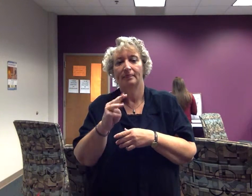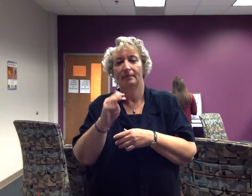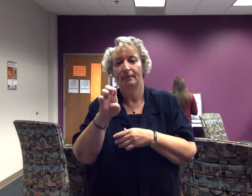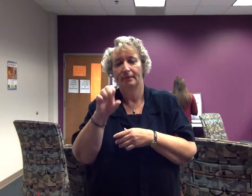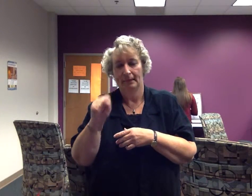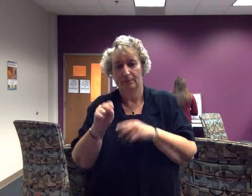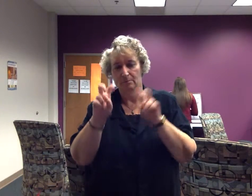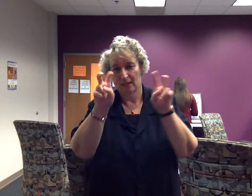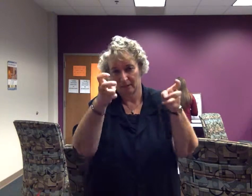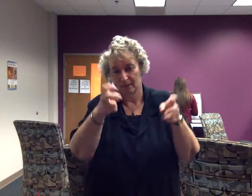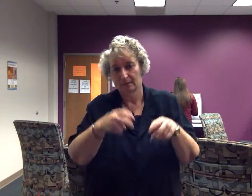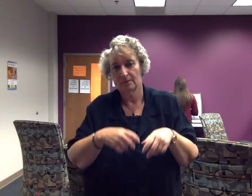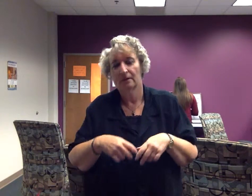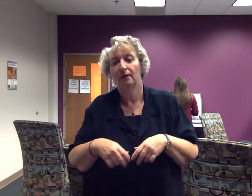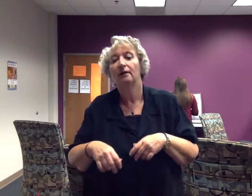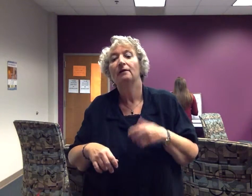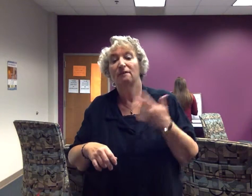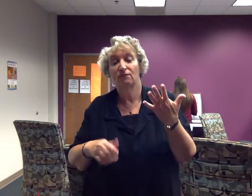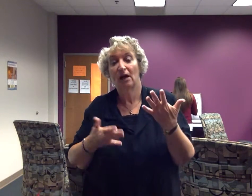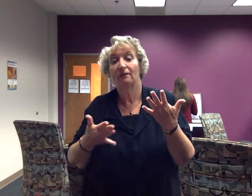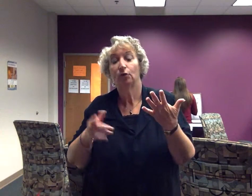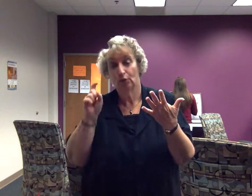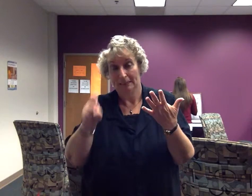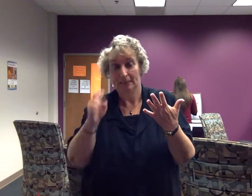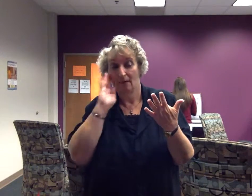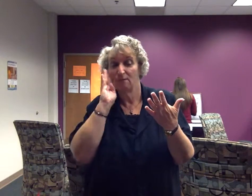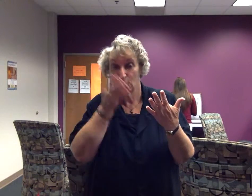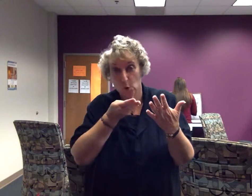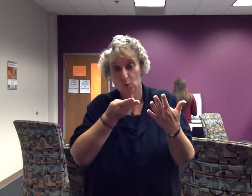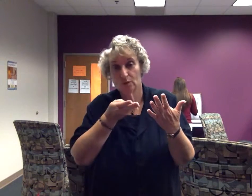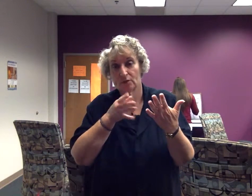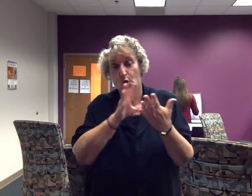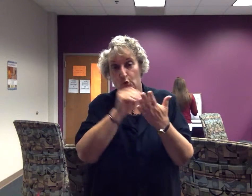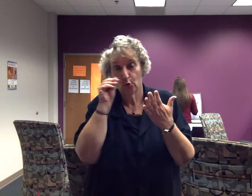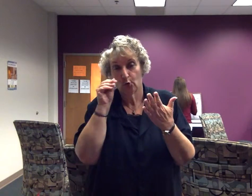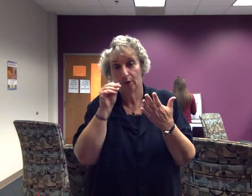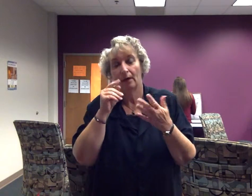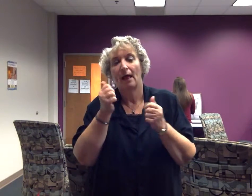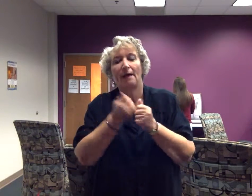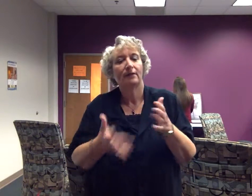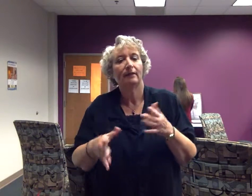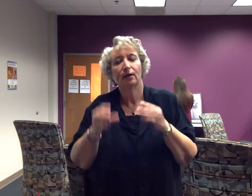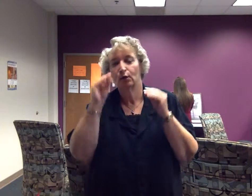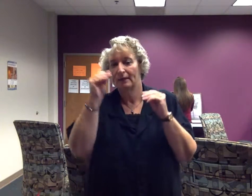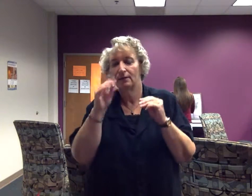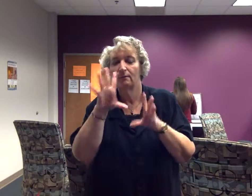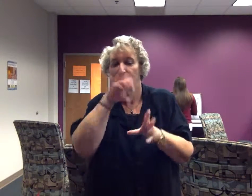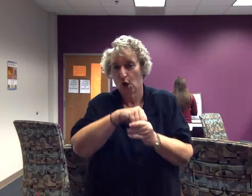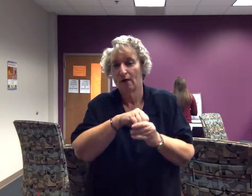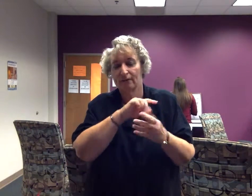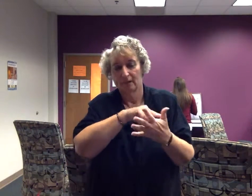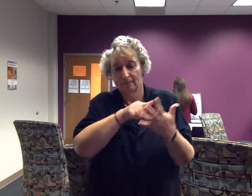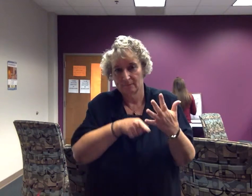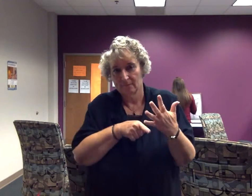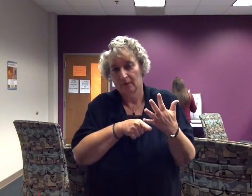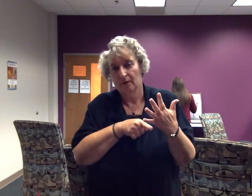this is the only 5 things you really, really have to focus on in this course, because everything I teach you is going to be part of one of these 5. But it's not enough just to say beliefs